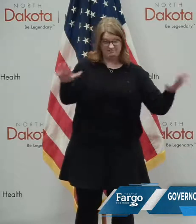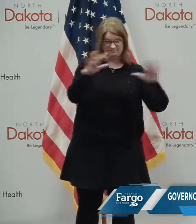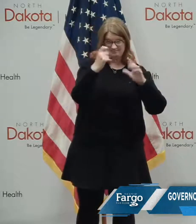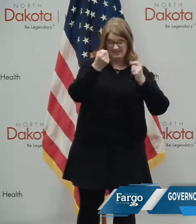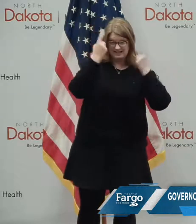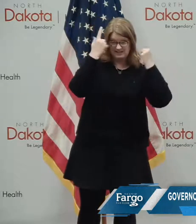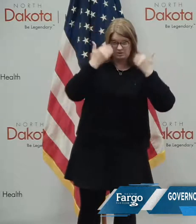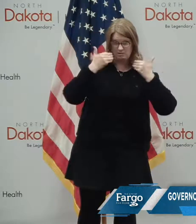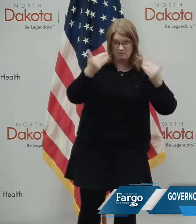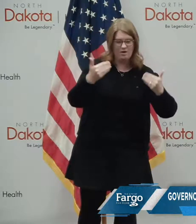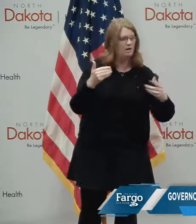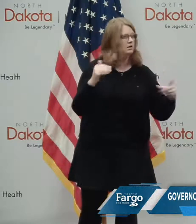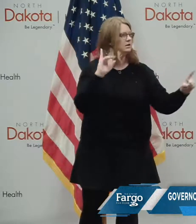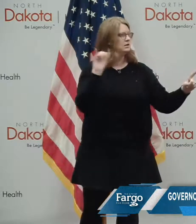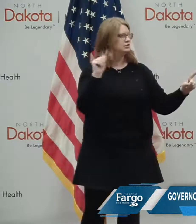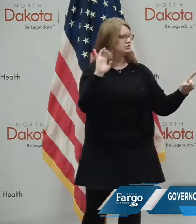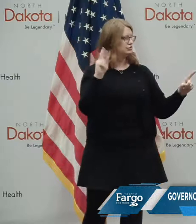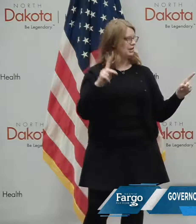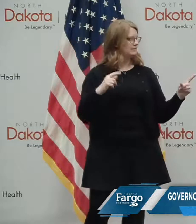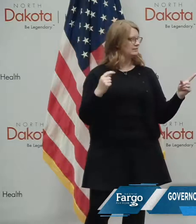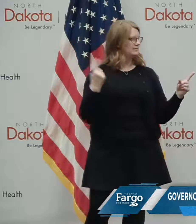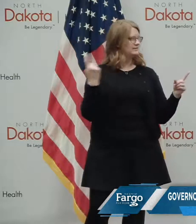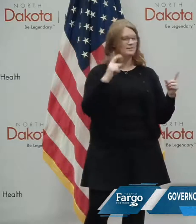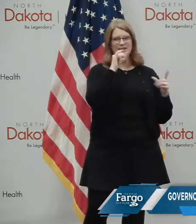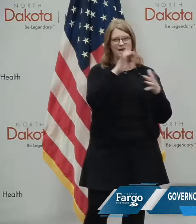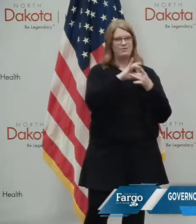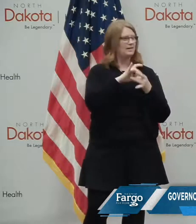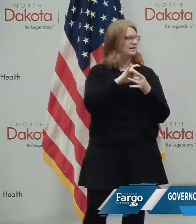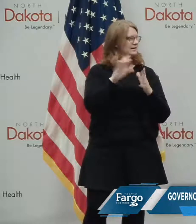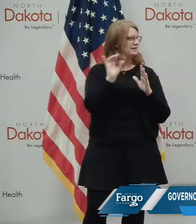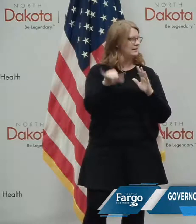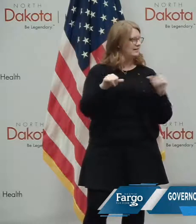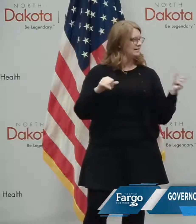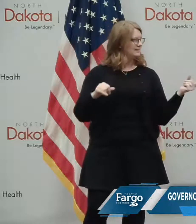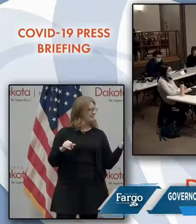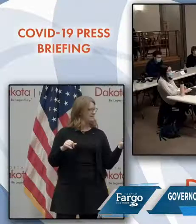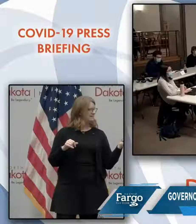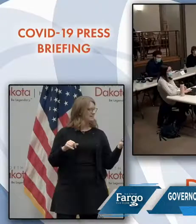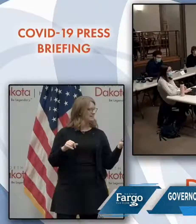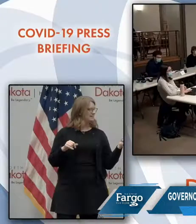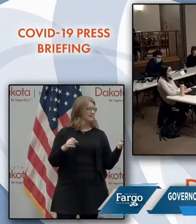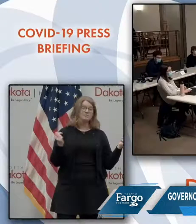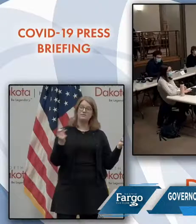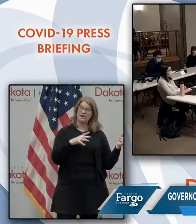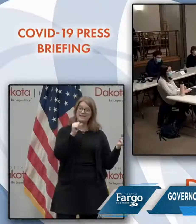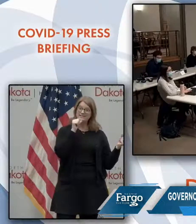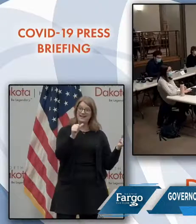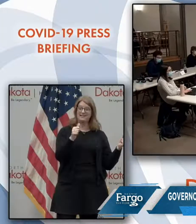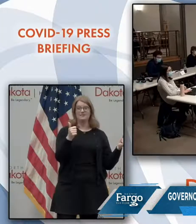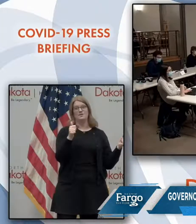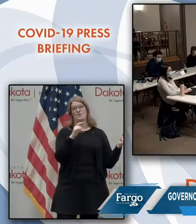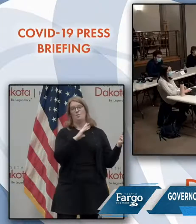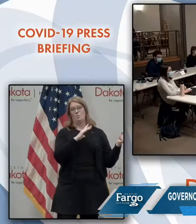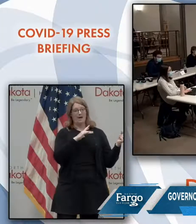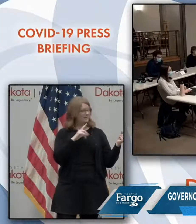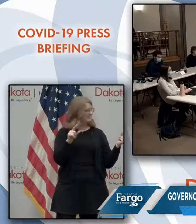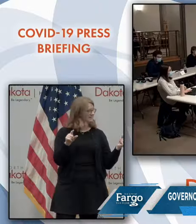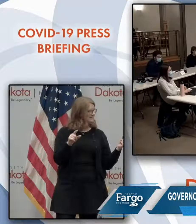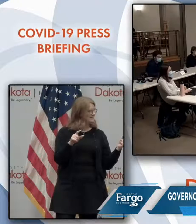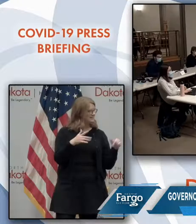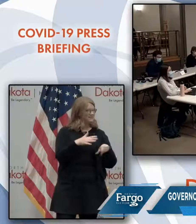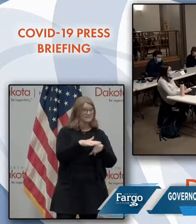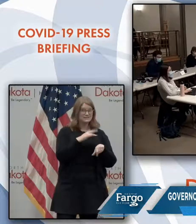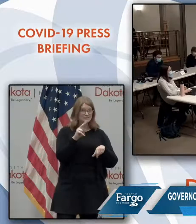on? And Jack, what do you got next? Something unrelated to that? Afraid not. What's the Wow, okay. Slow new